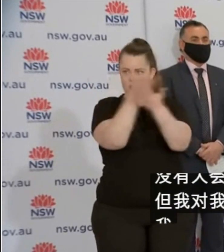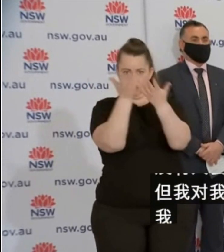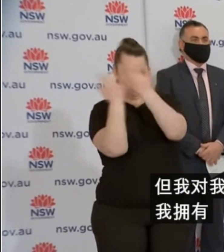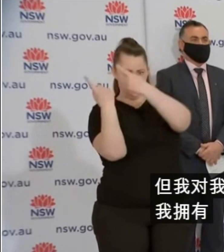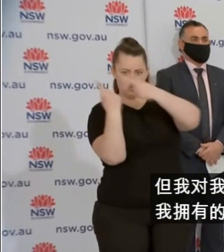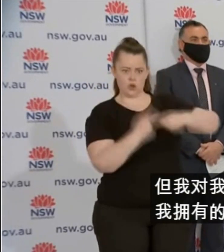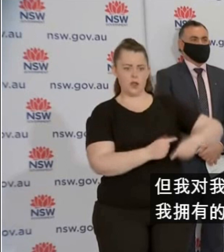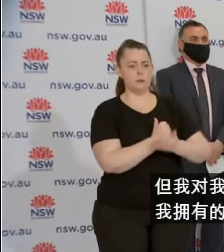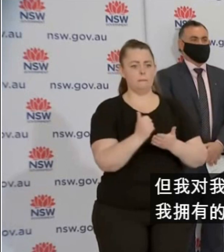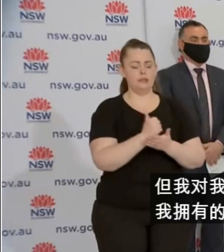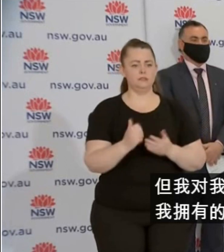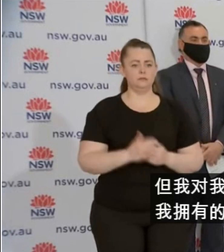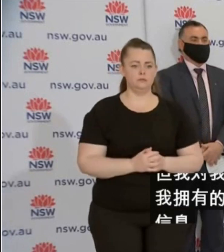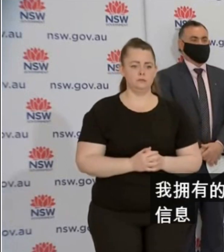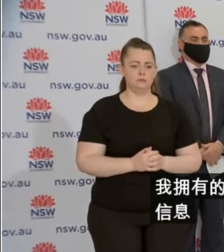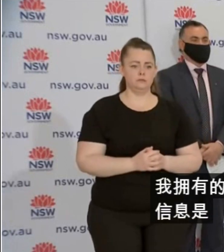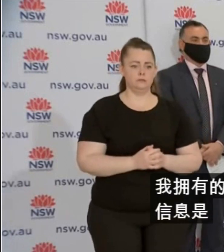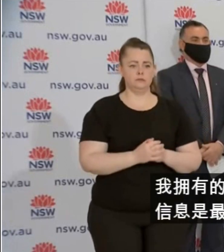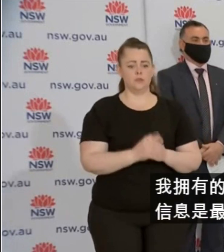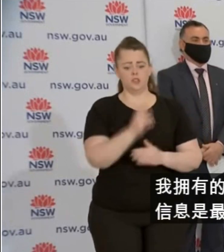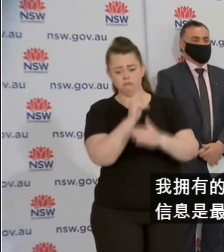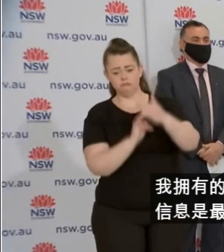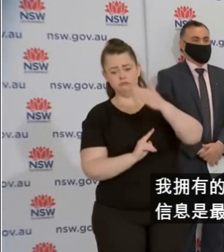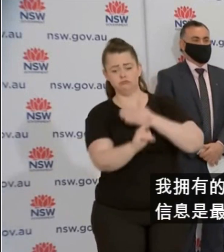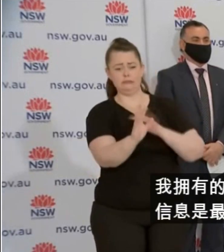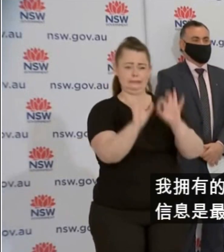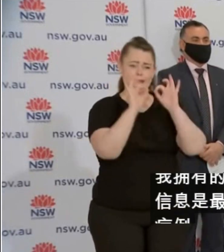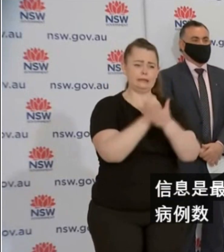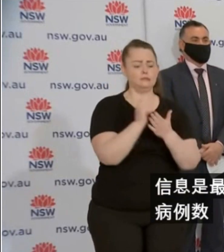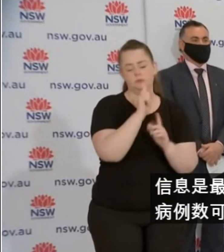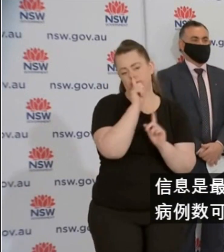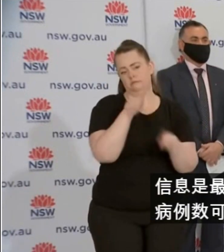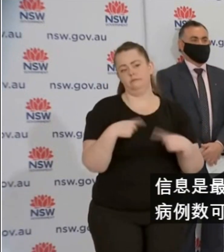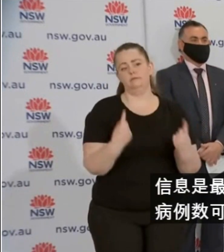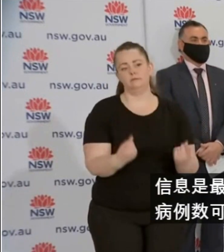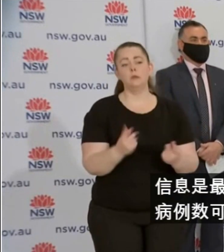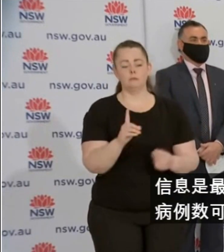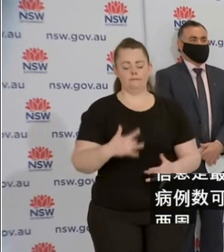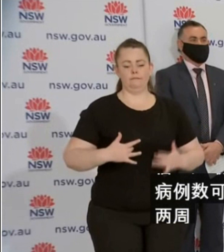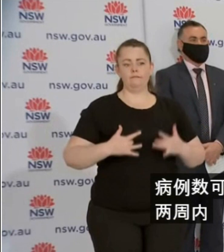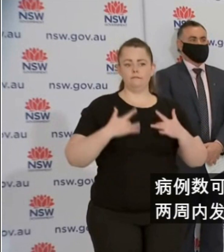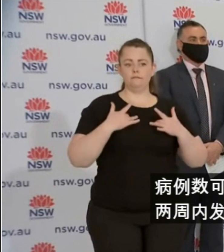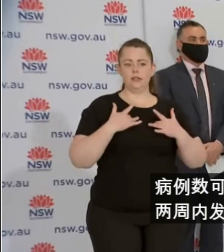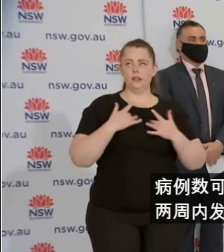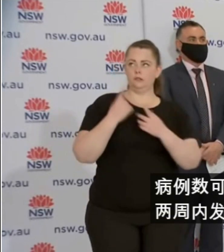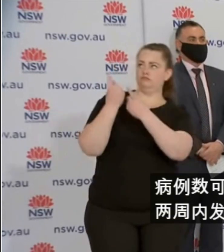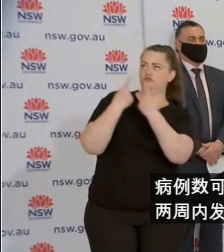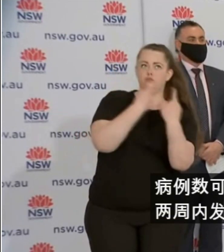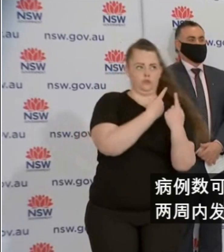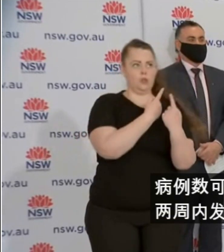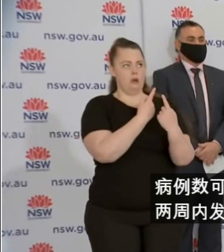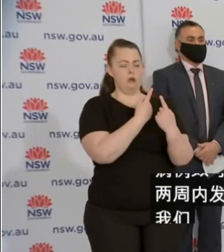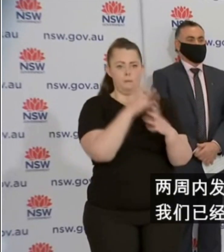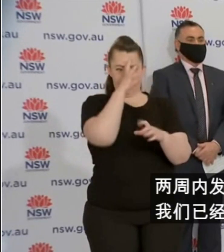open with the information I have, and the best information I have is the worst number of cases is likely to occur in the next fortnight, because after that